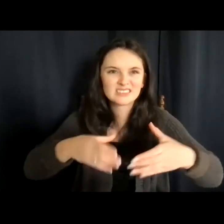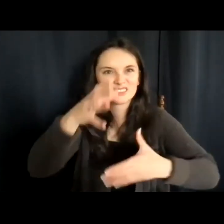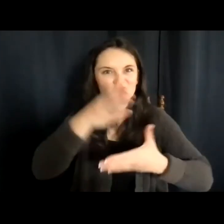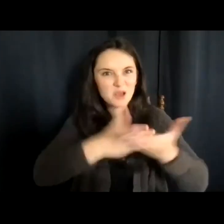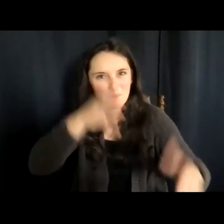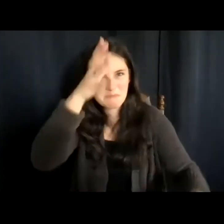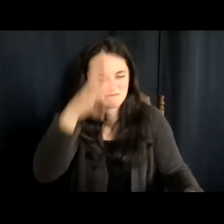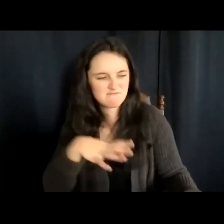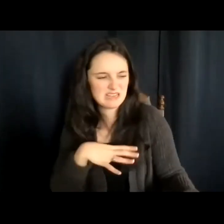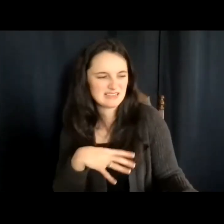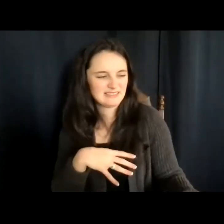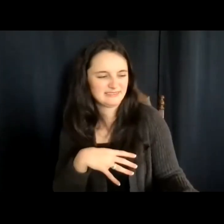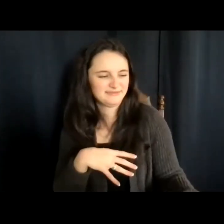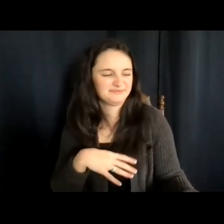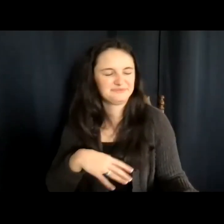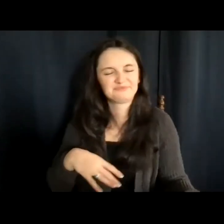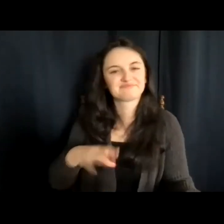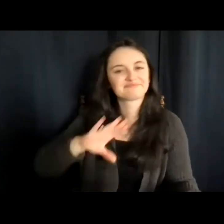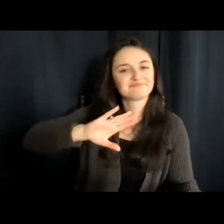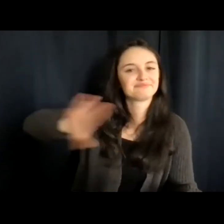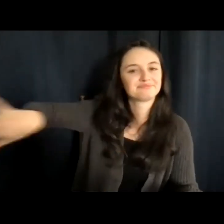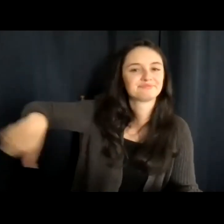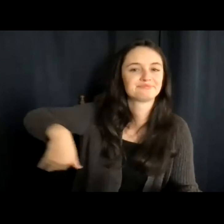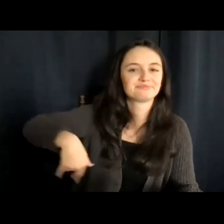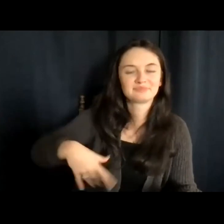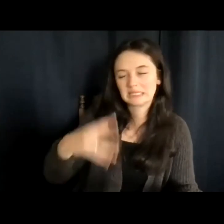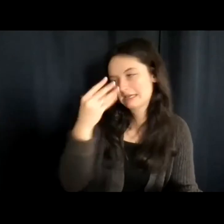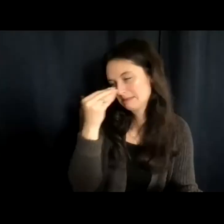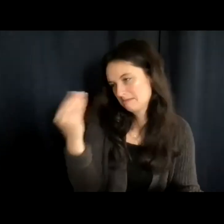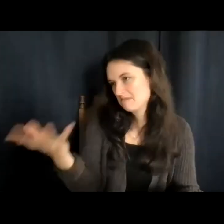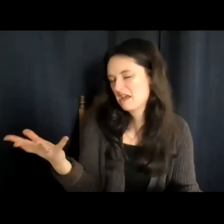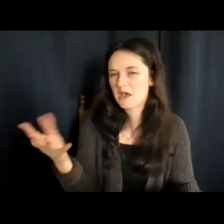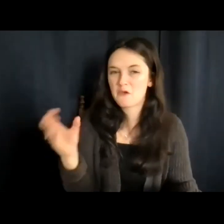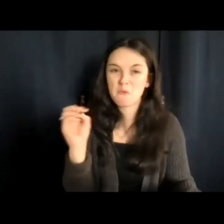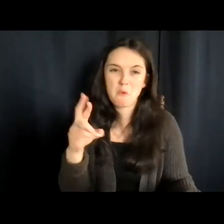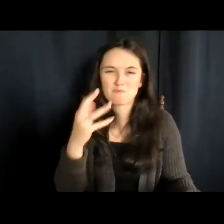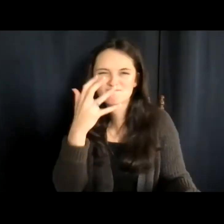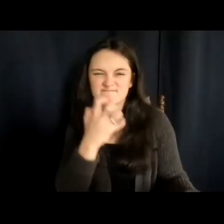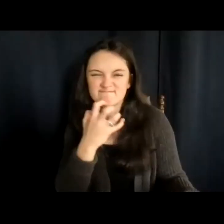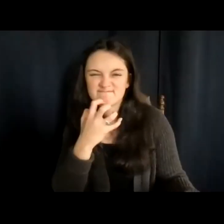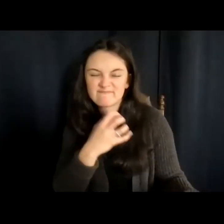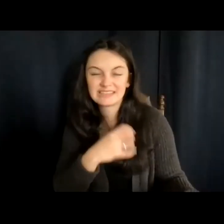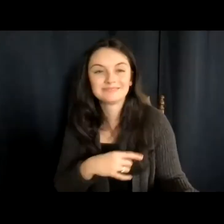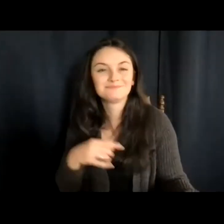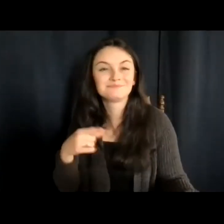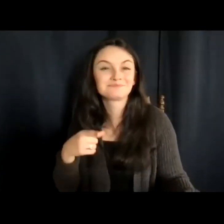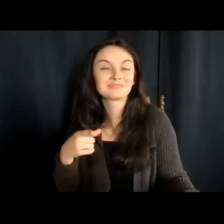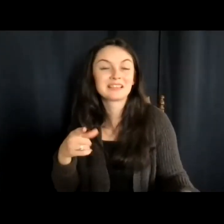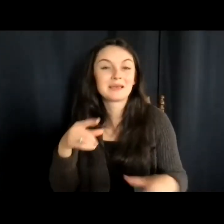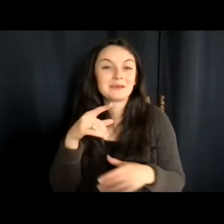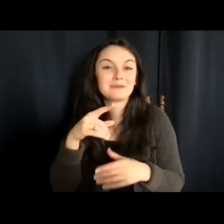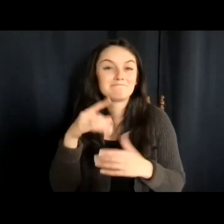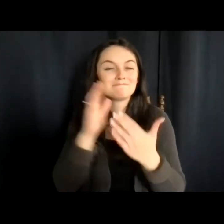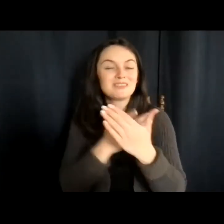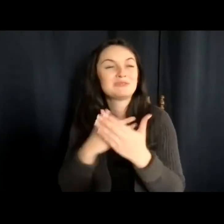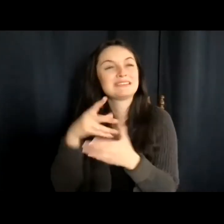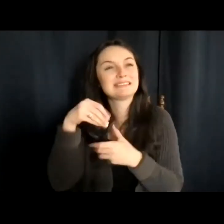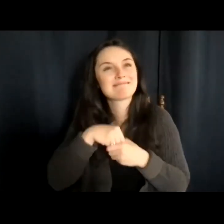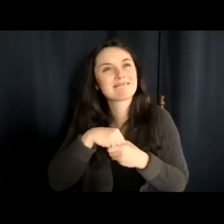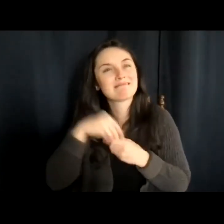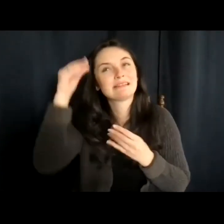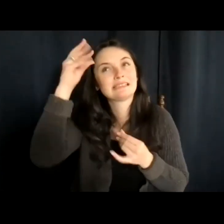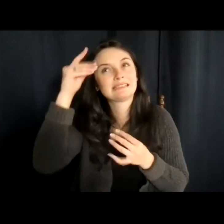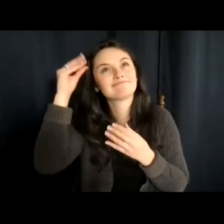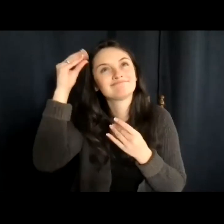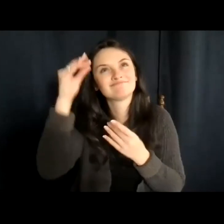Others acted as if she wasn't there. Melba let the music in her head keep her company. Rough times came when Melba